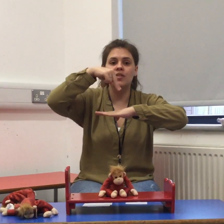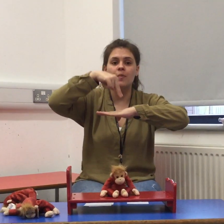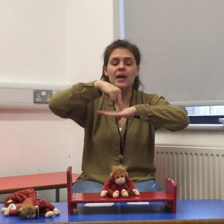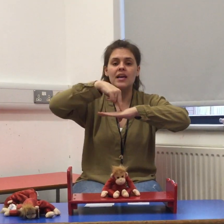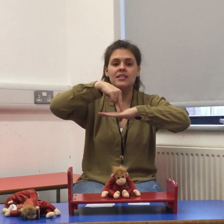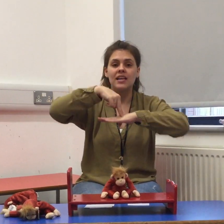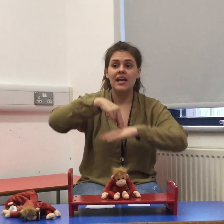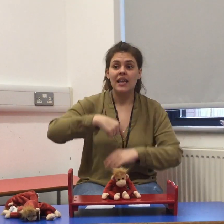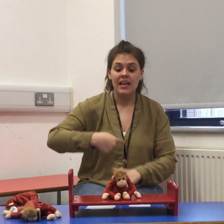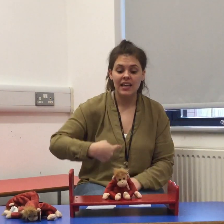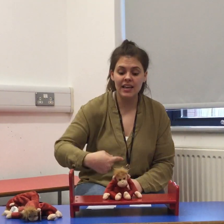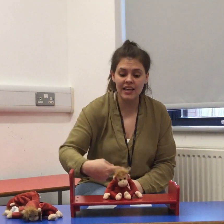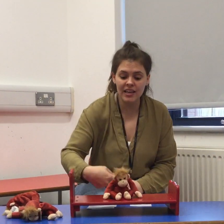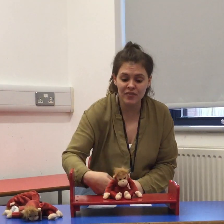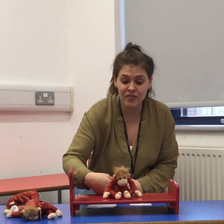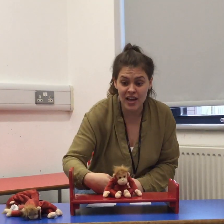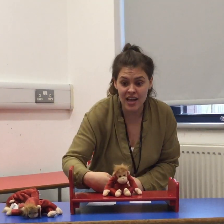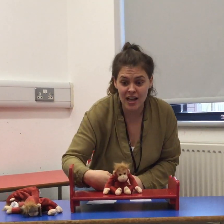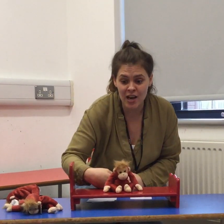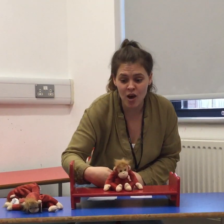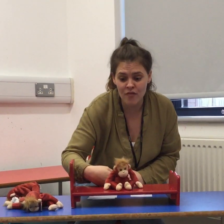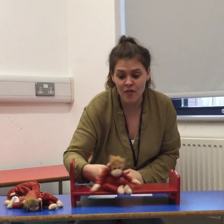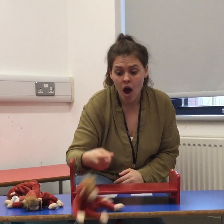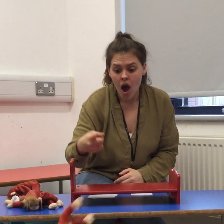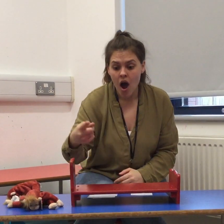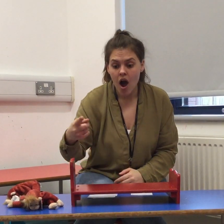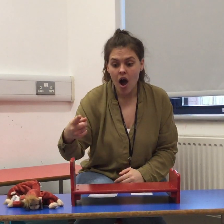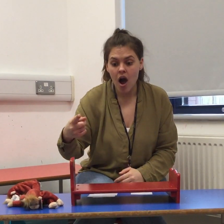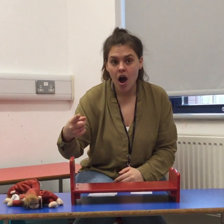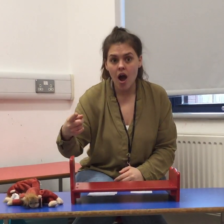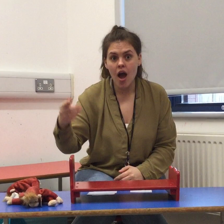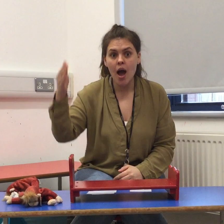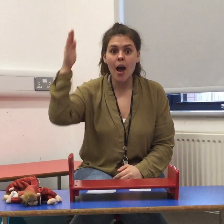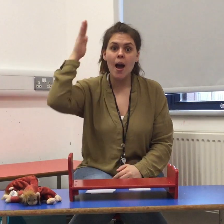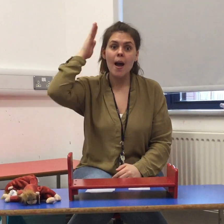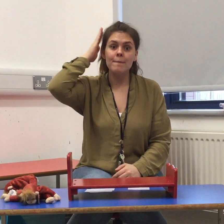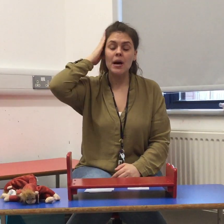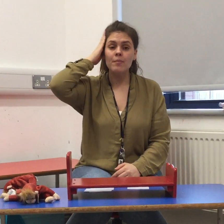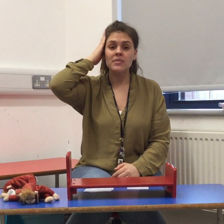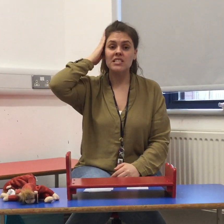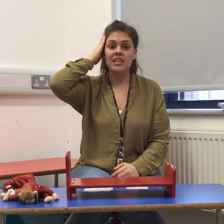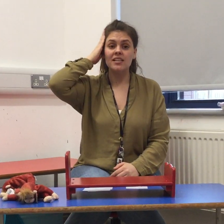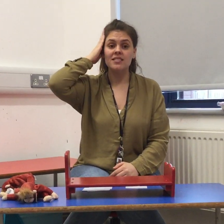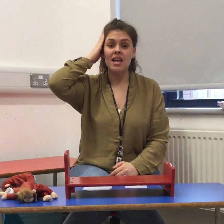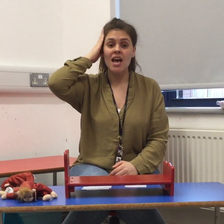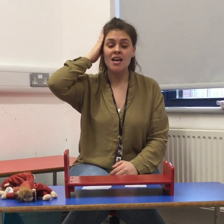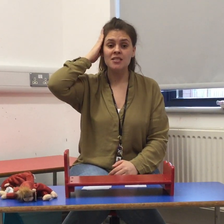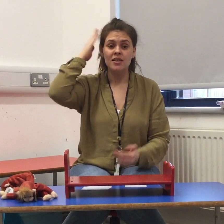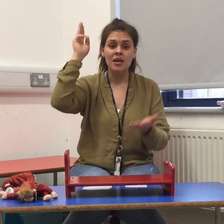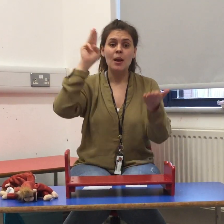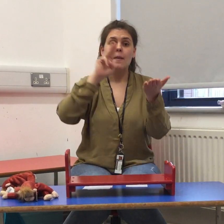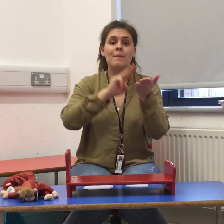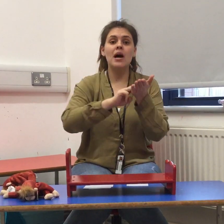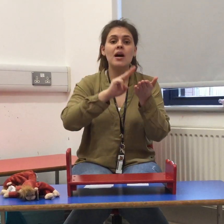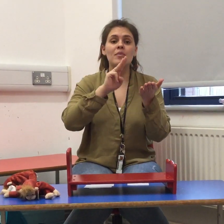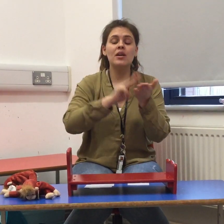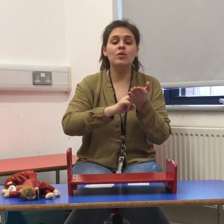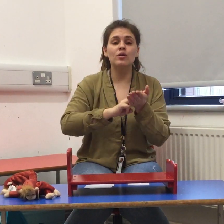the bed. He fell off and bumped his head. Mommy called